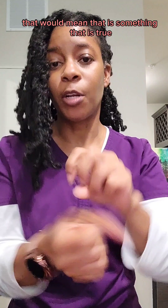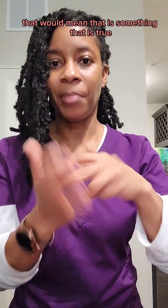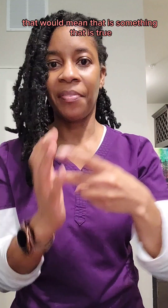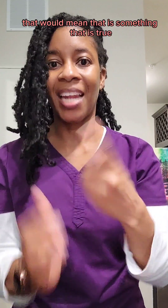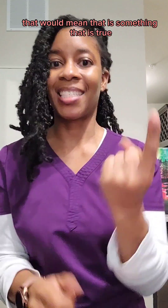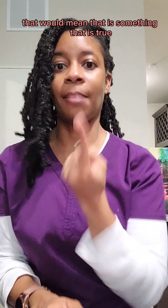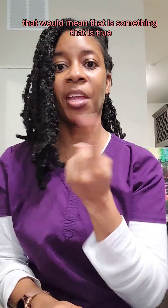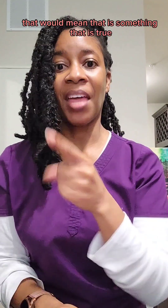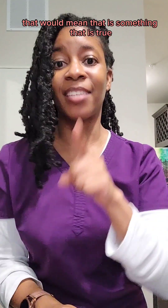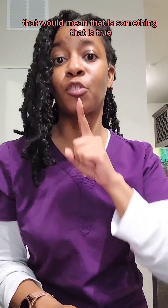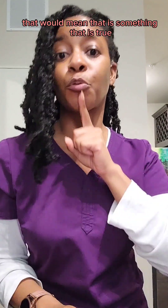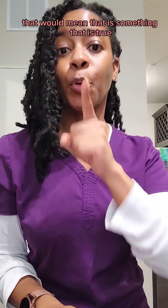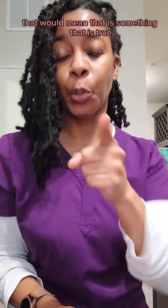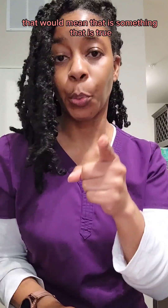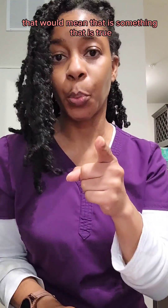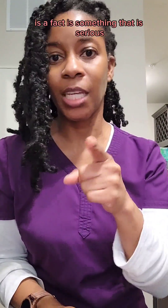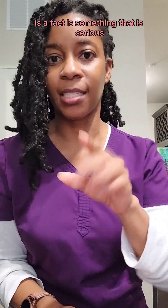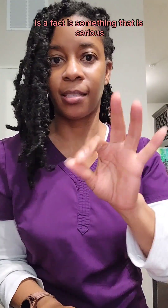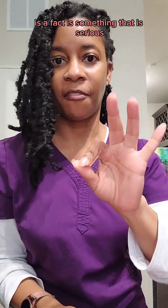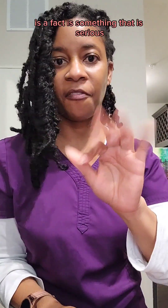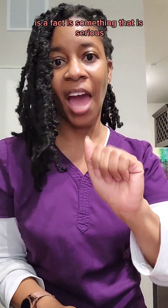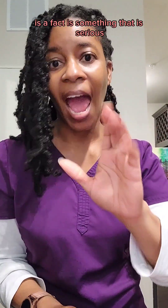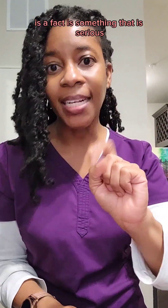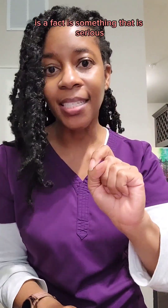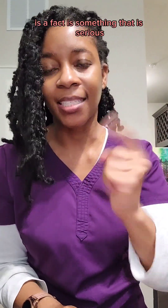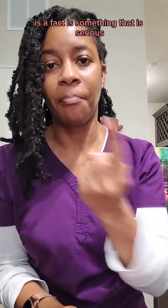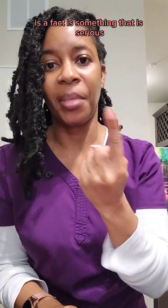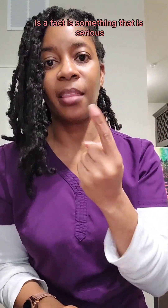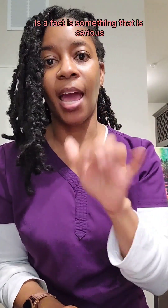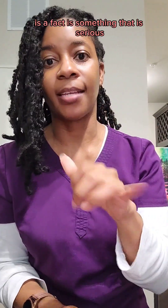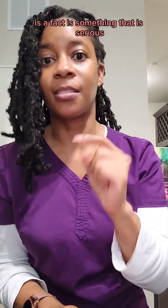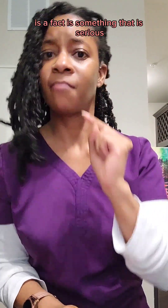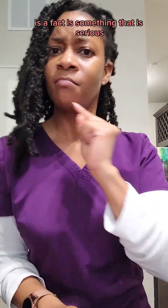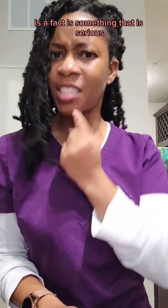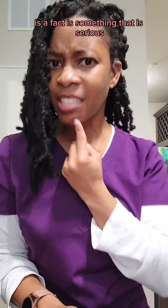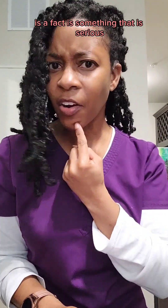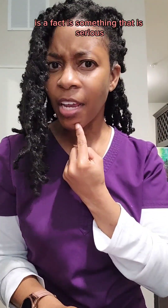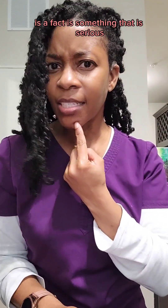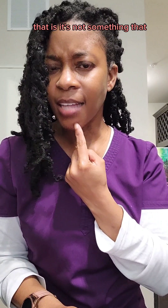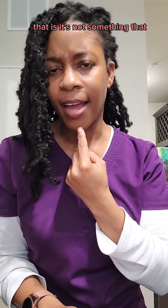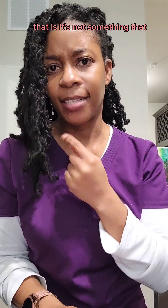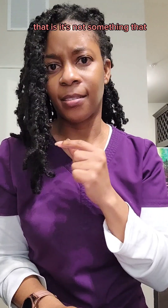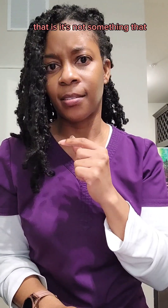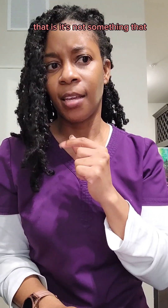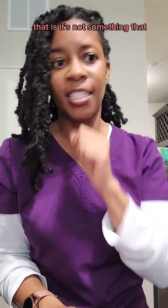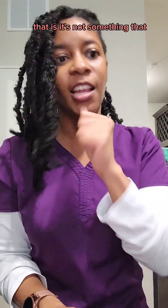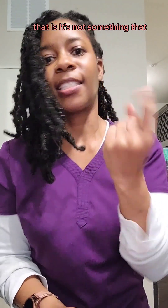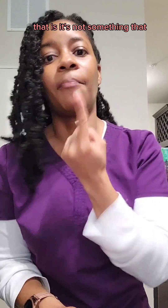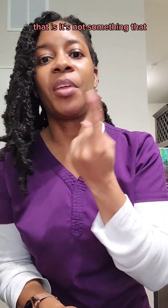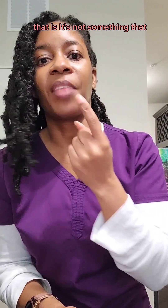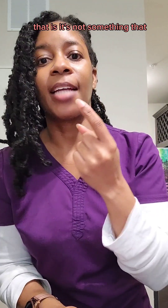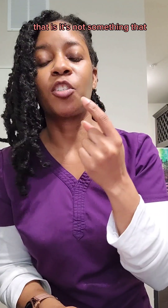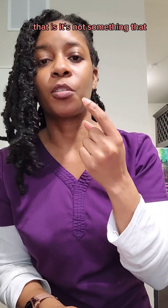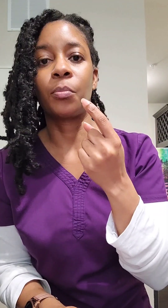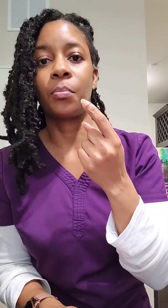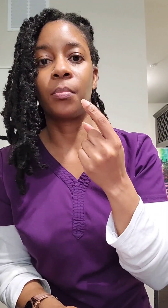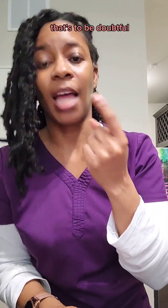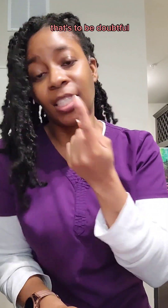mean that it's something that is true. It's a fact. It's something that is serious, that is not something that's to